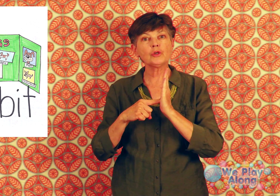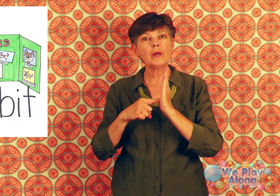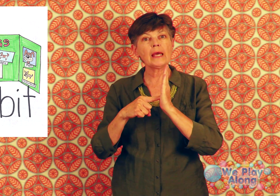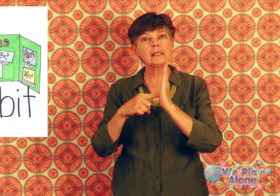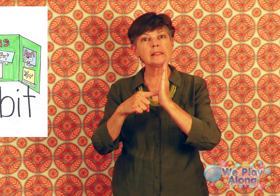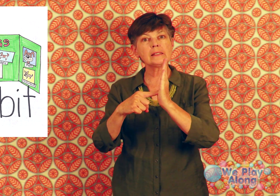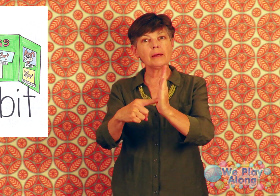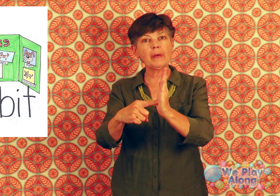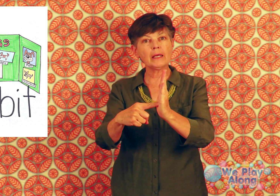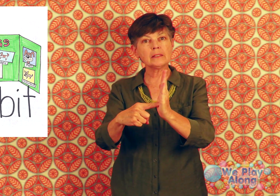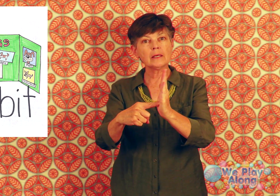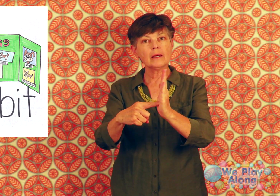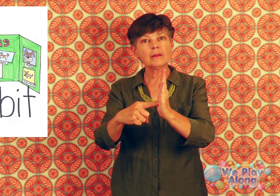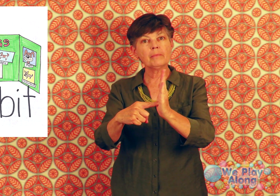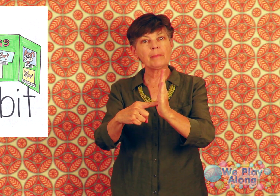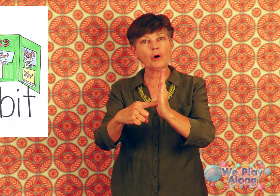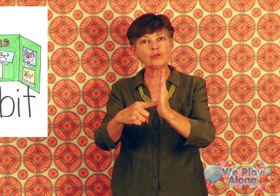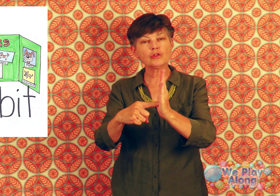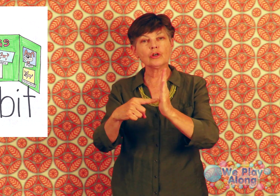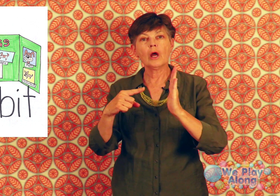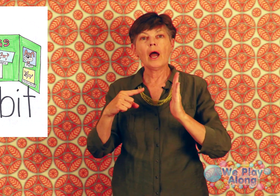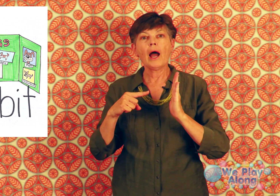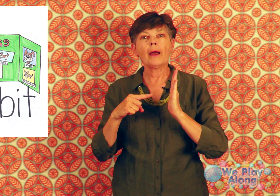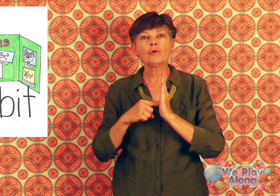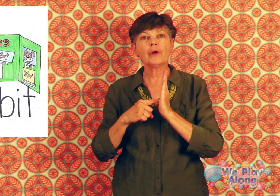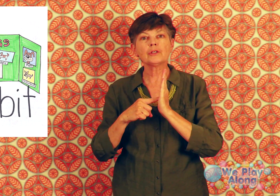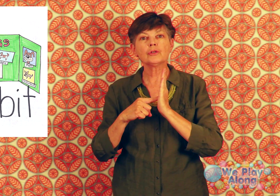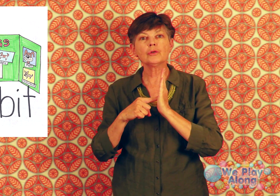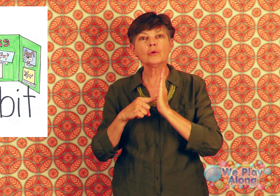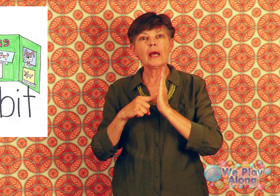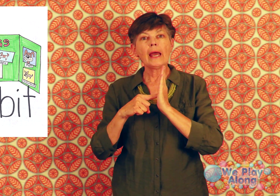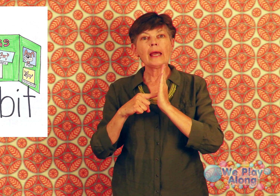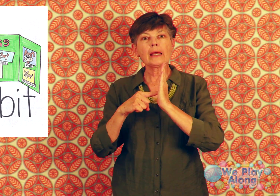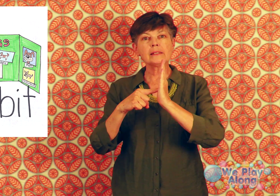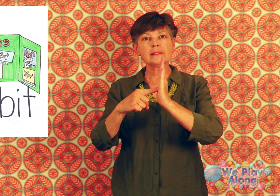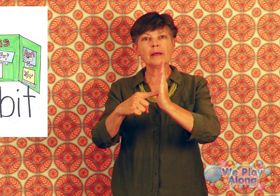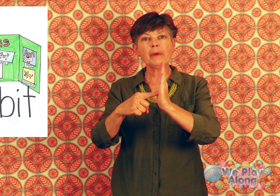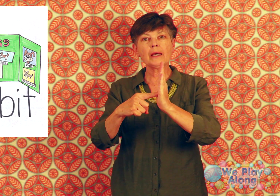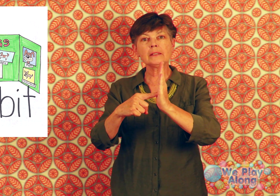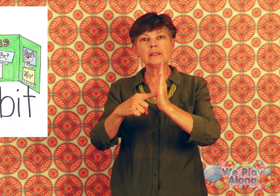to exhibit my poster. I'm going to exhibit